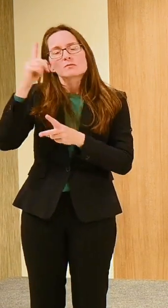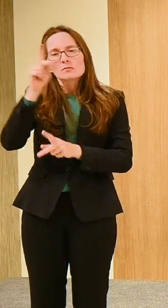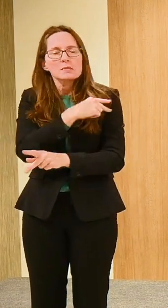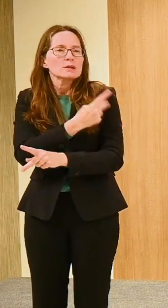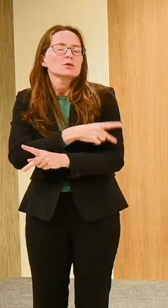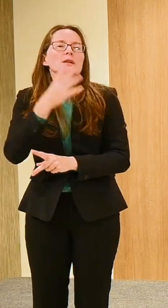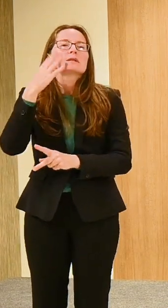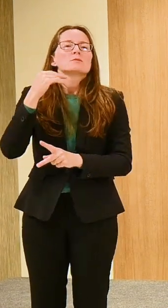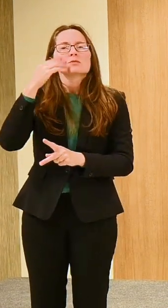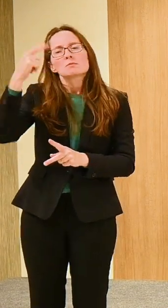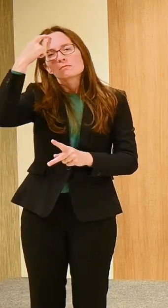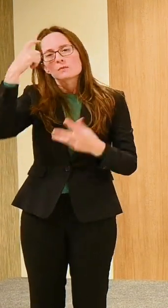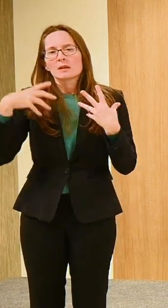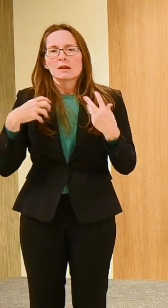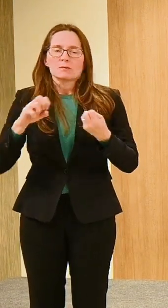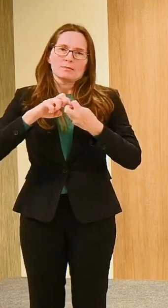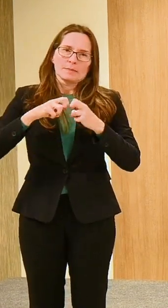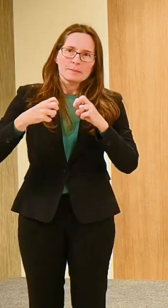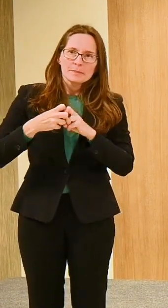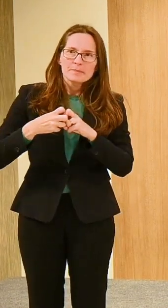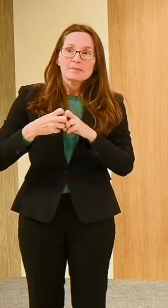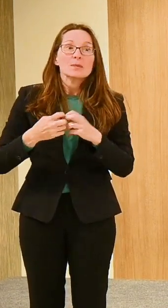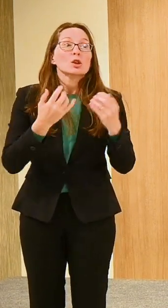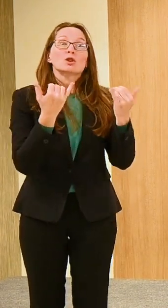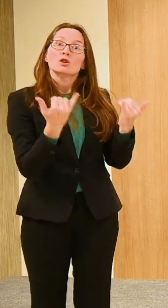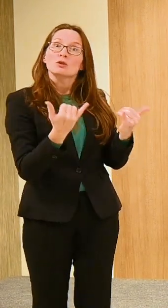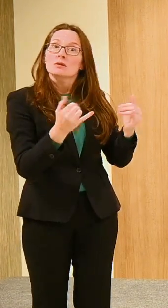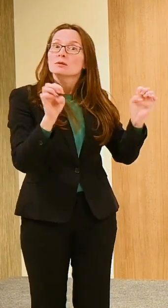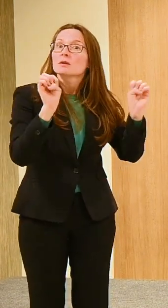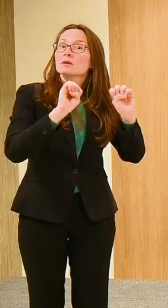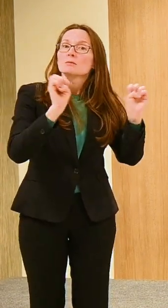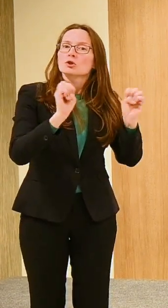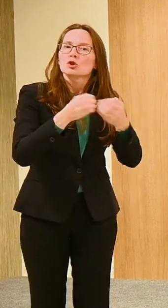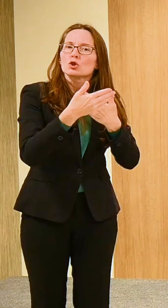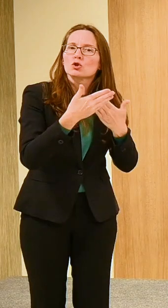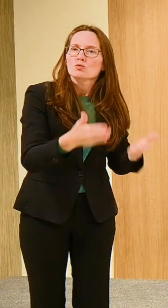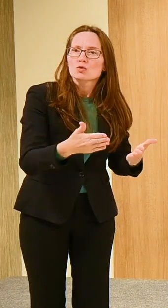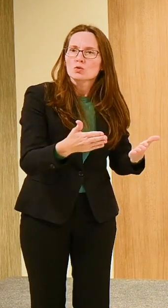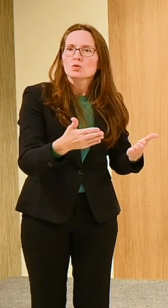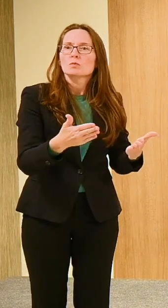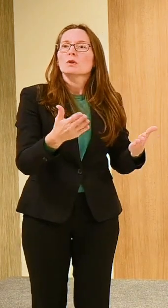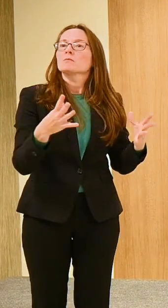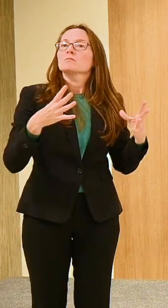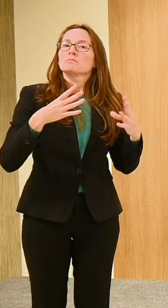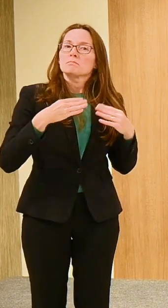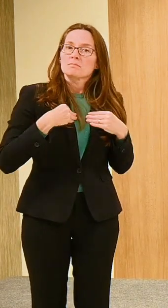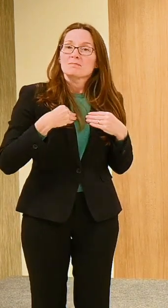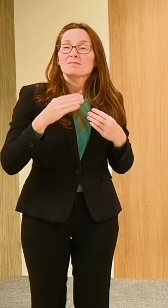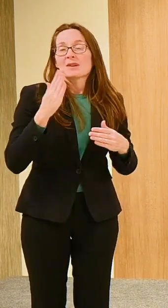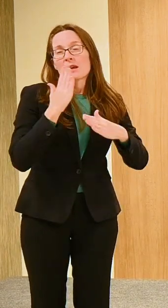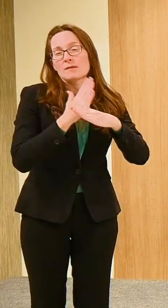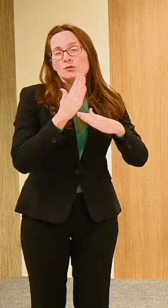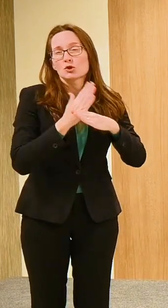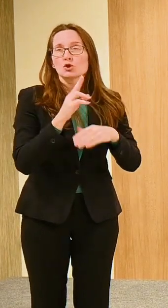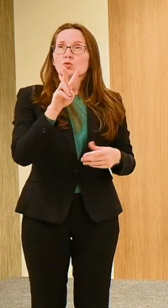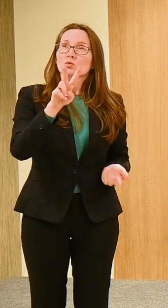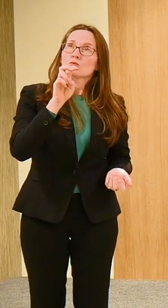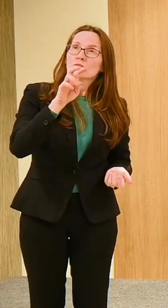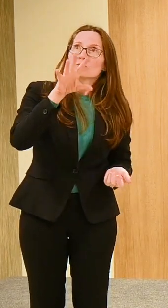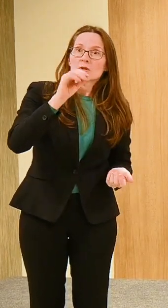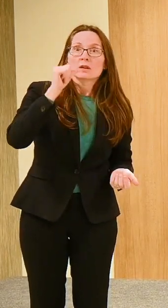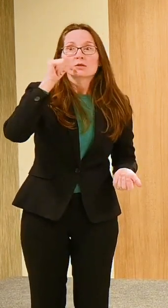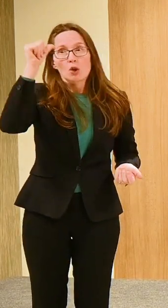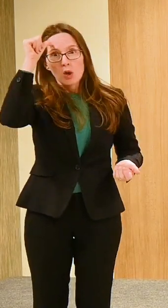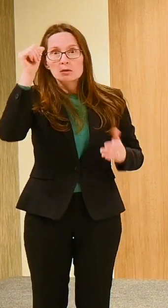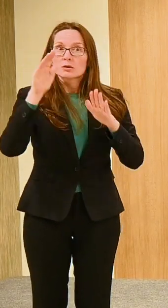Medical Center's emergency department currently admits an average of 250 adults and children